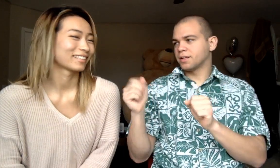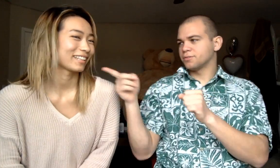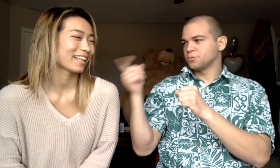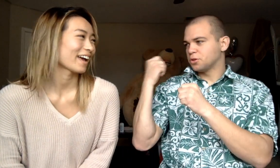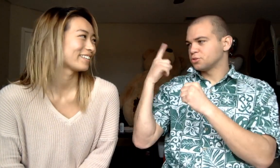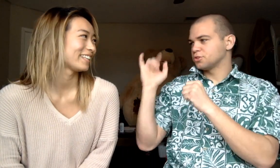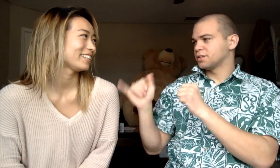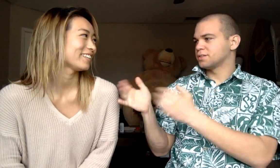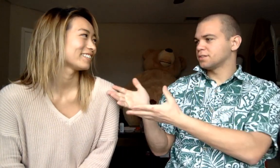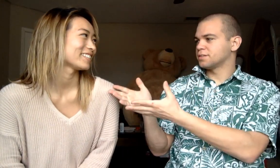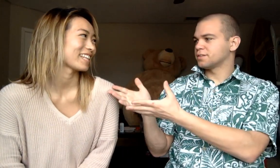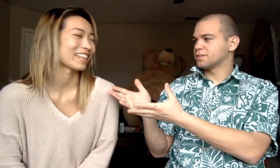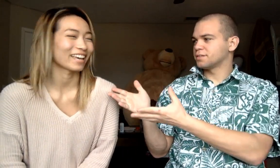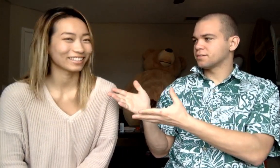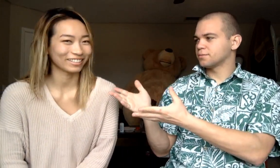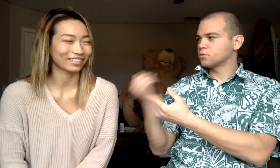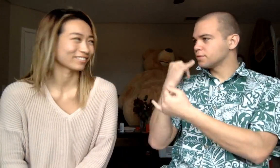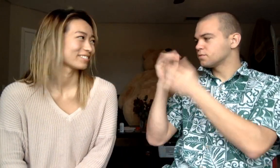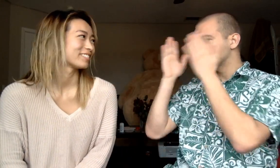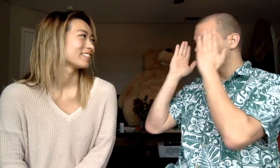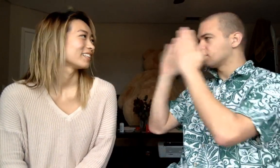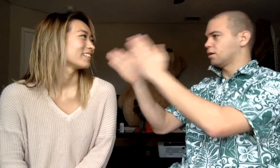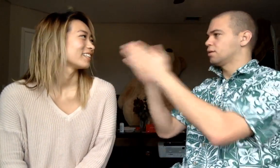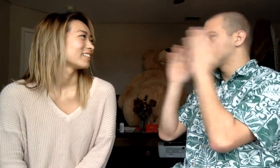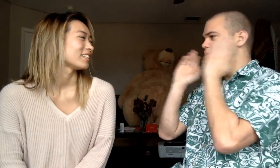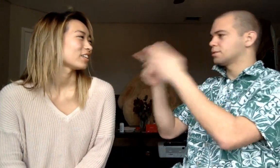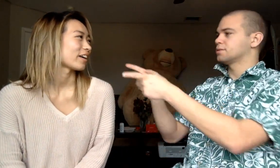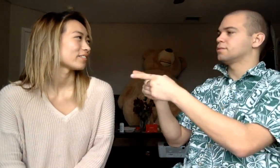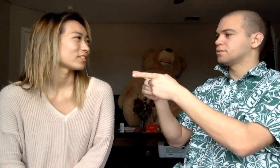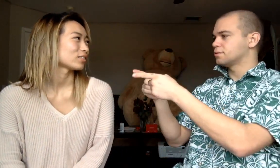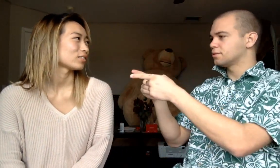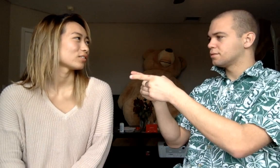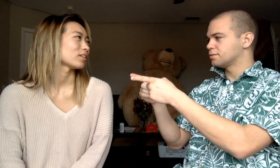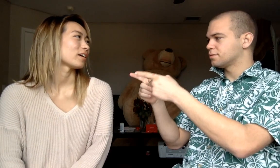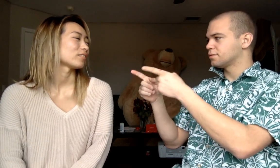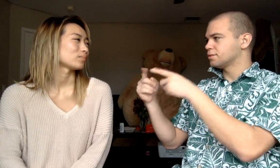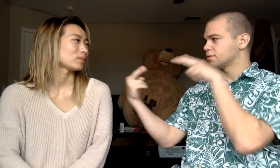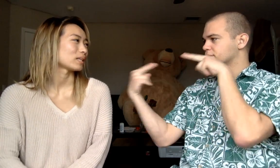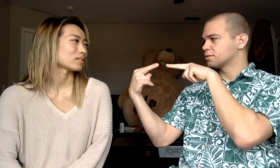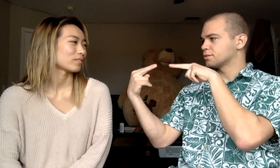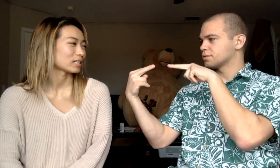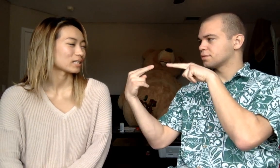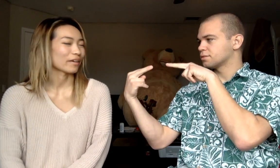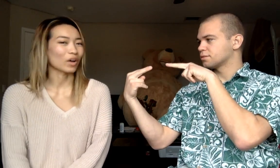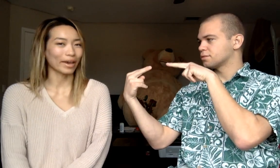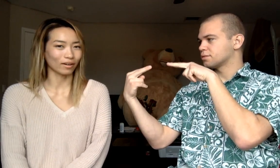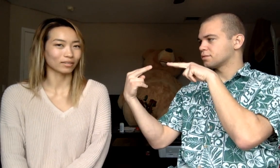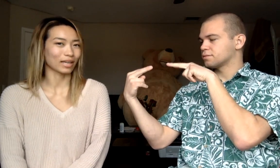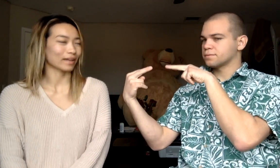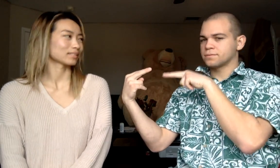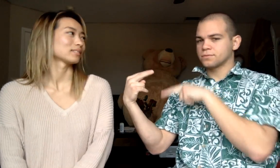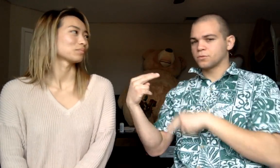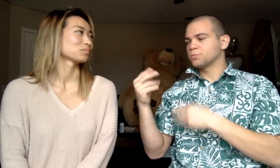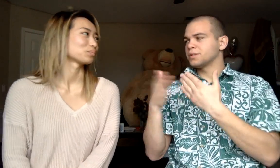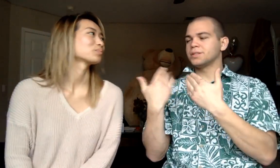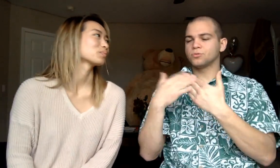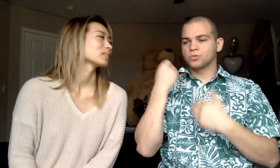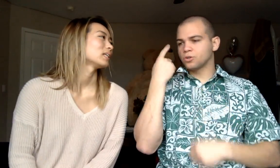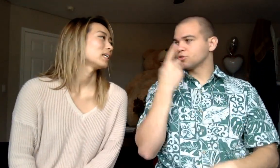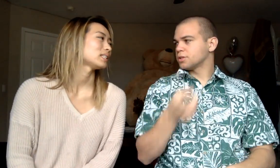How can you understand that, you know? You have to be face to face and have eye contact. It's easier